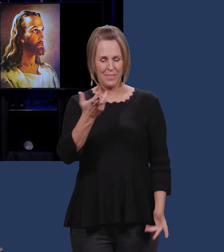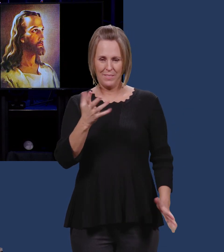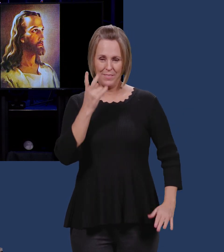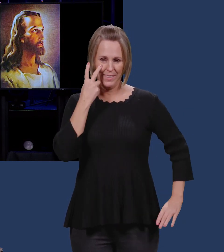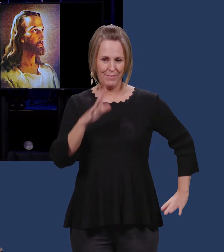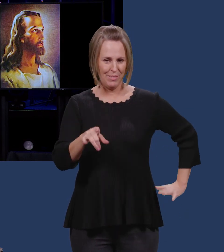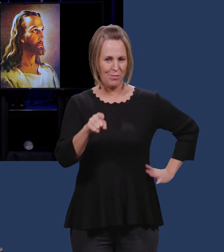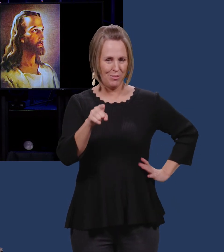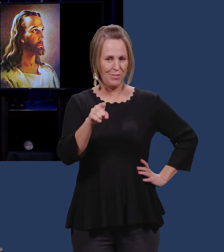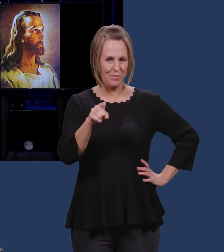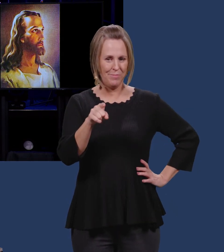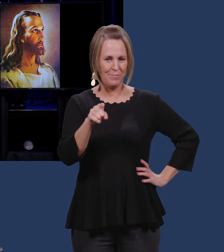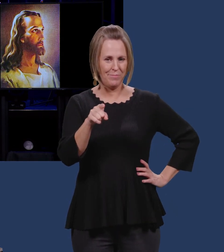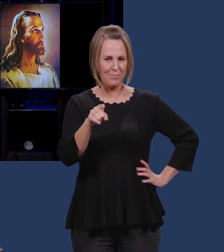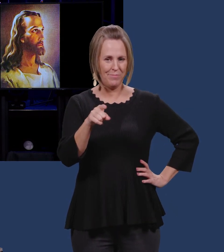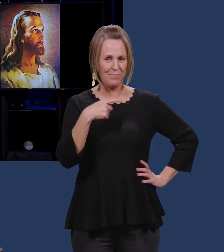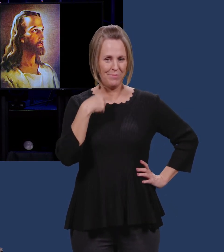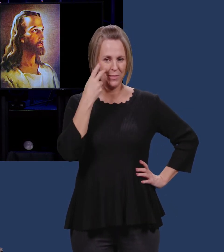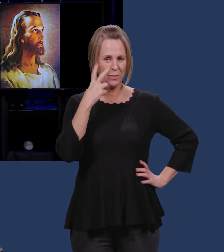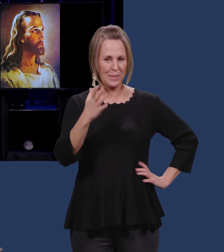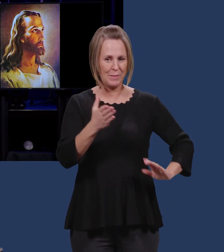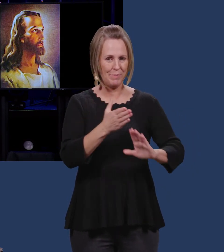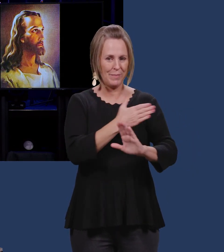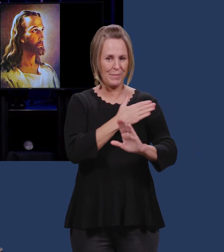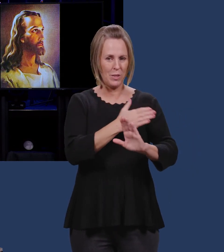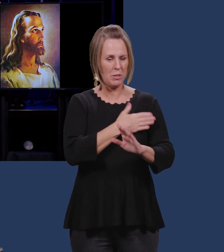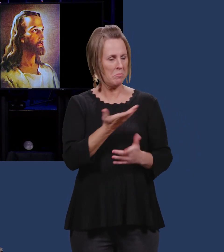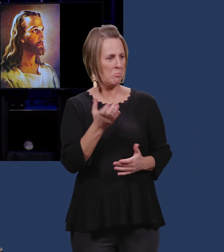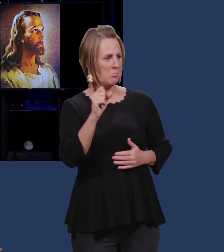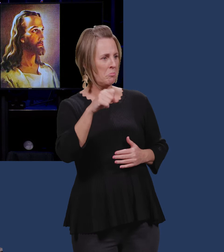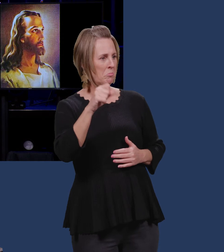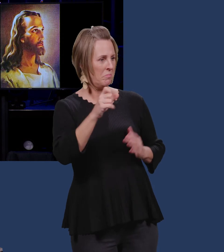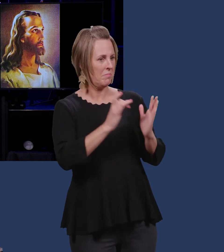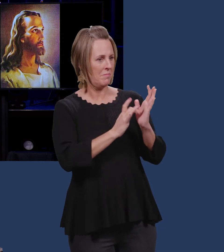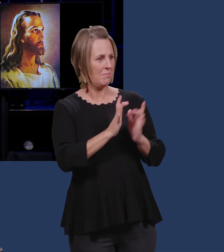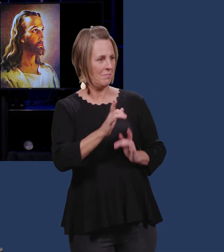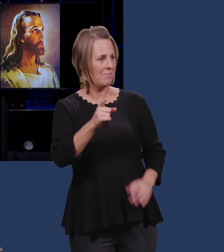seen this image before. You're going, yeah, that's Jesus, right?